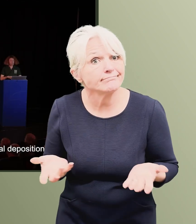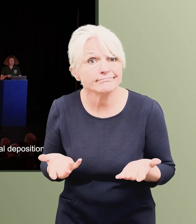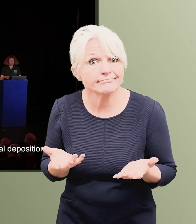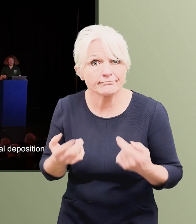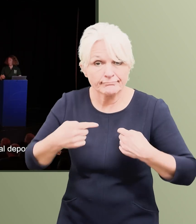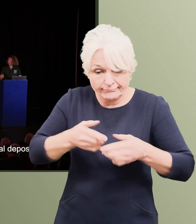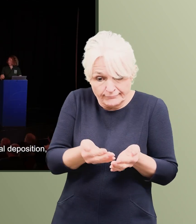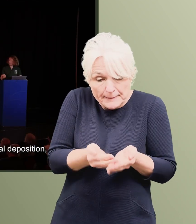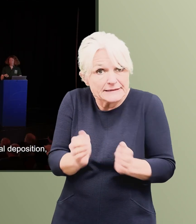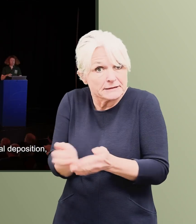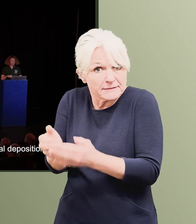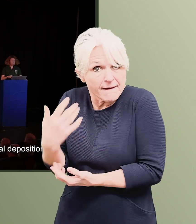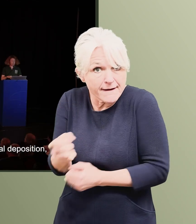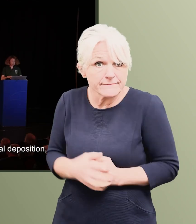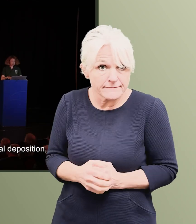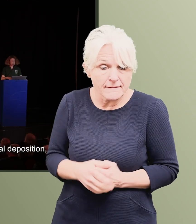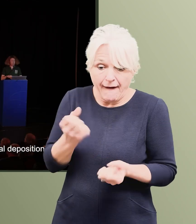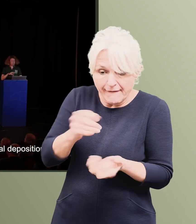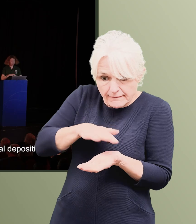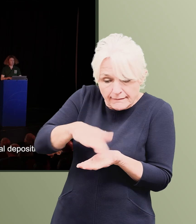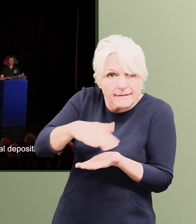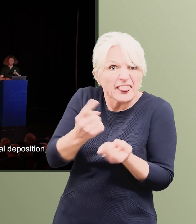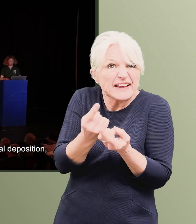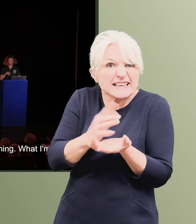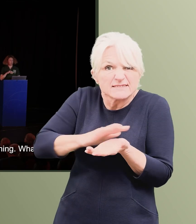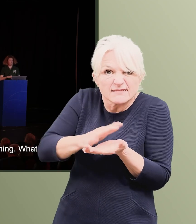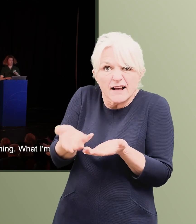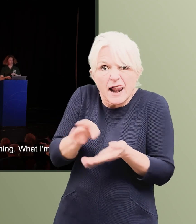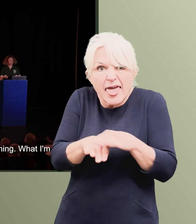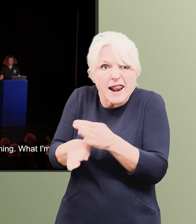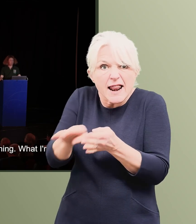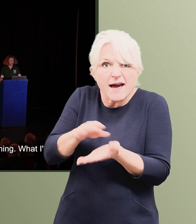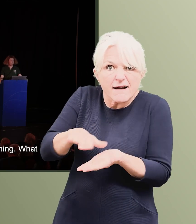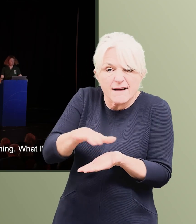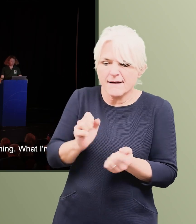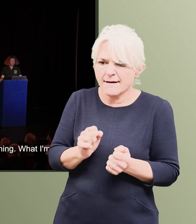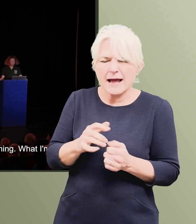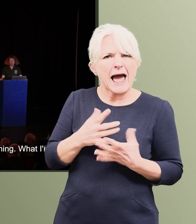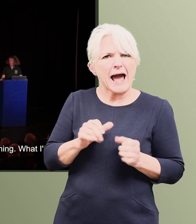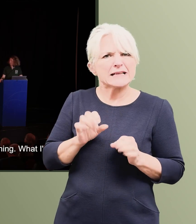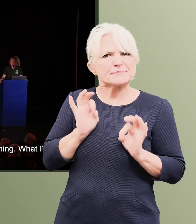And within them, we see structural deposition, which is that process of putting things in a certain order to achieve